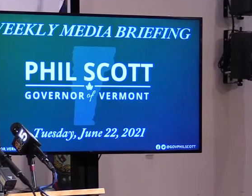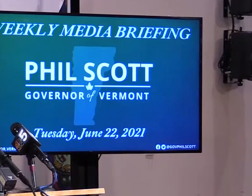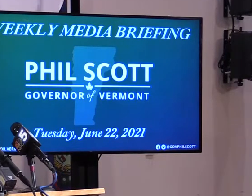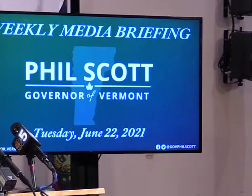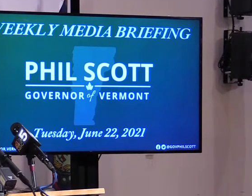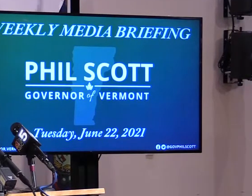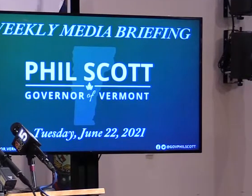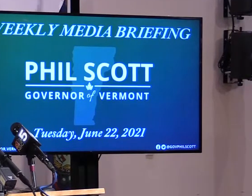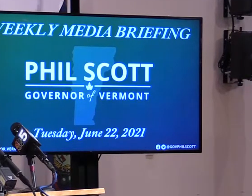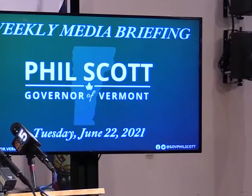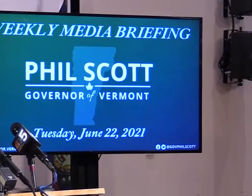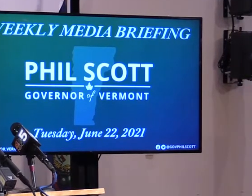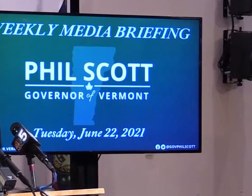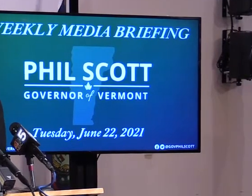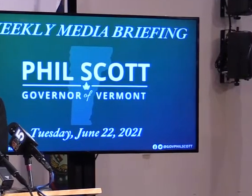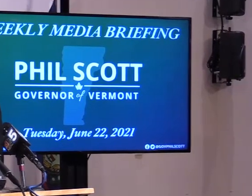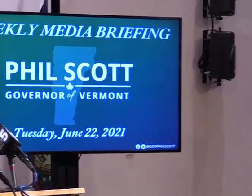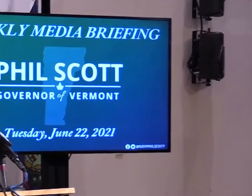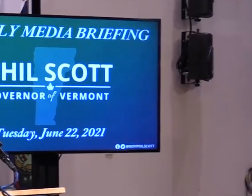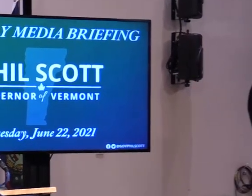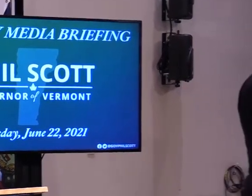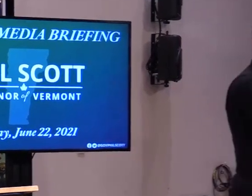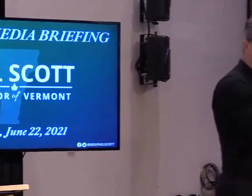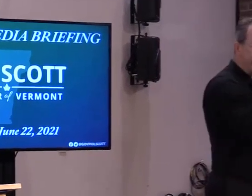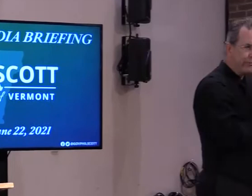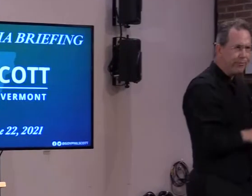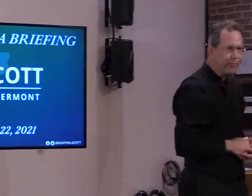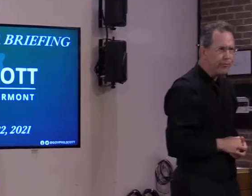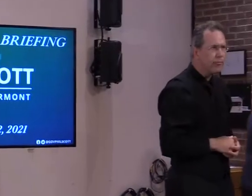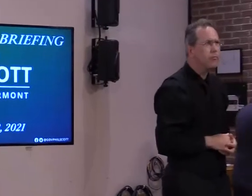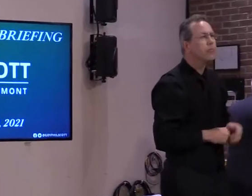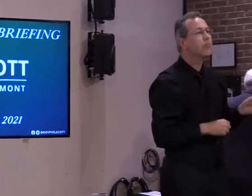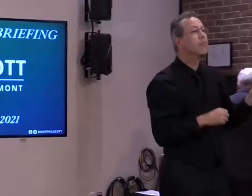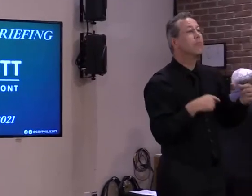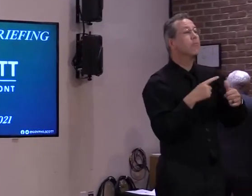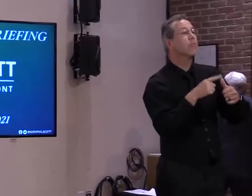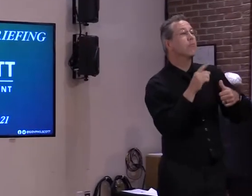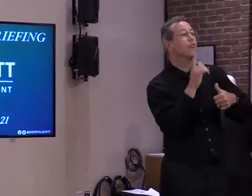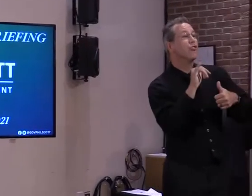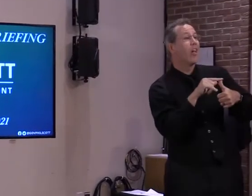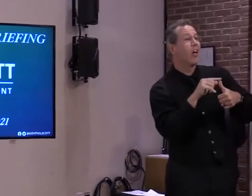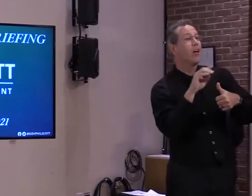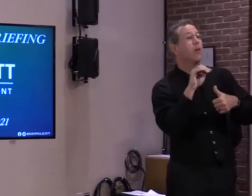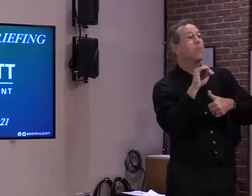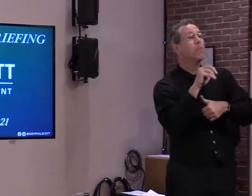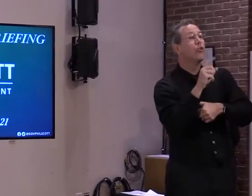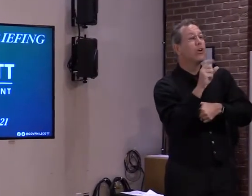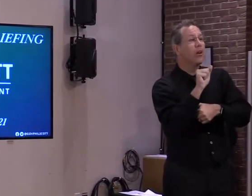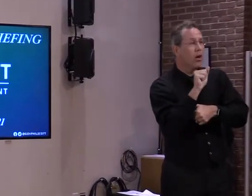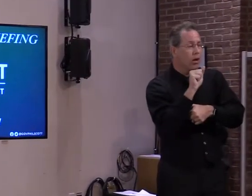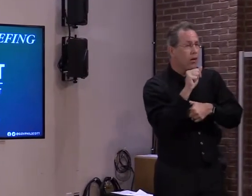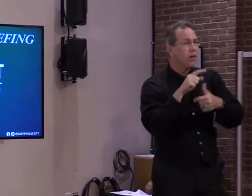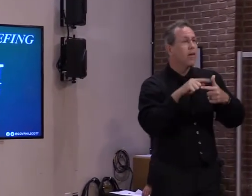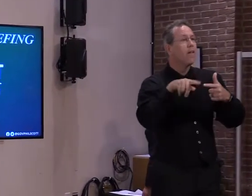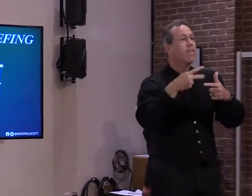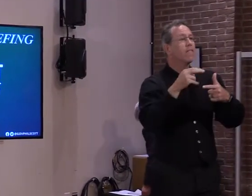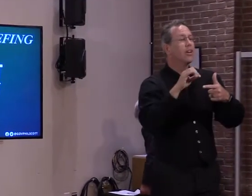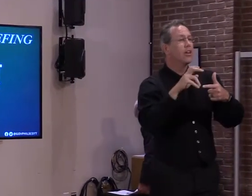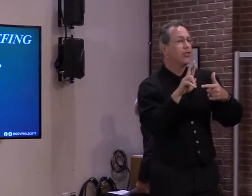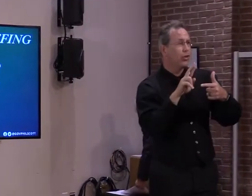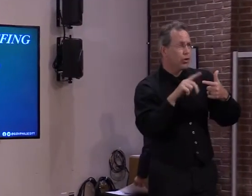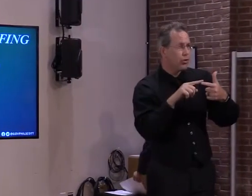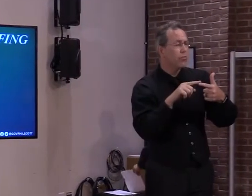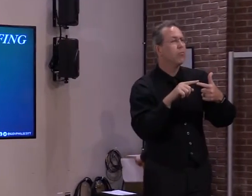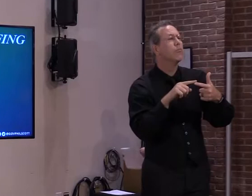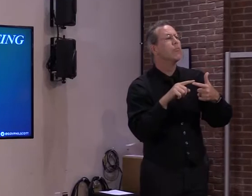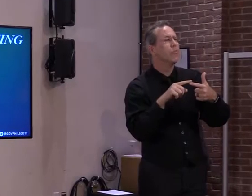In July, they said that the Moderna and Pfizer contracts are up and will be fulfilled,